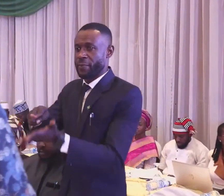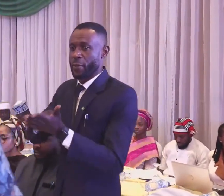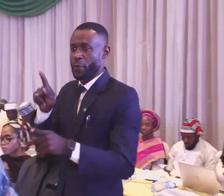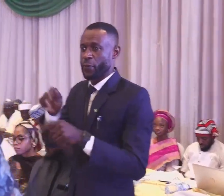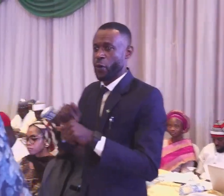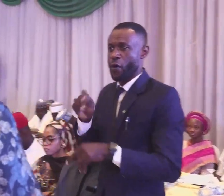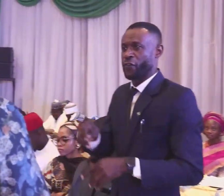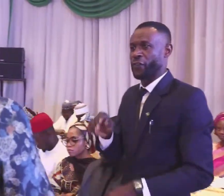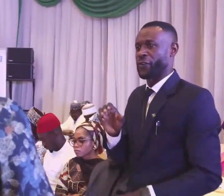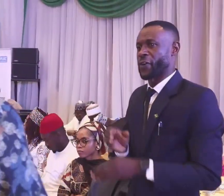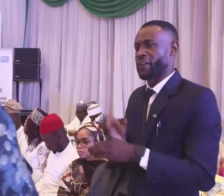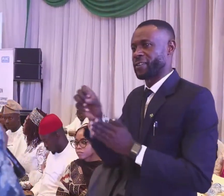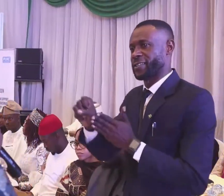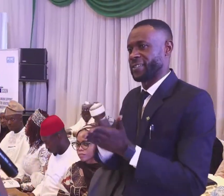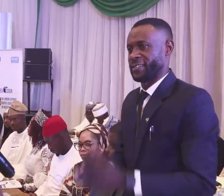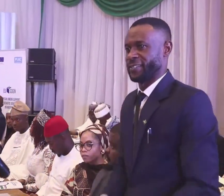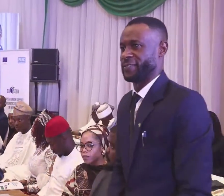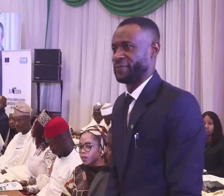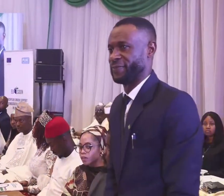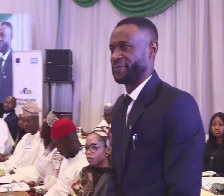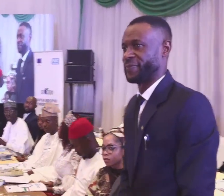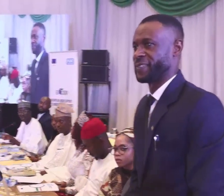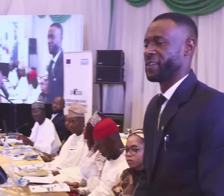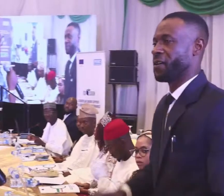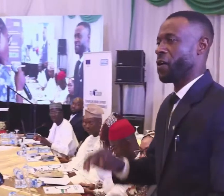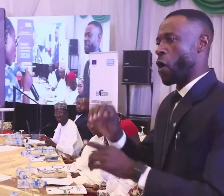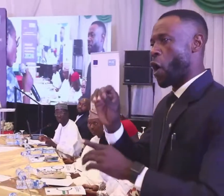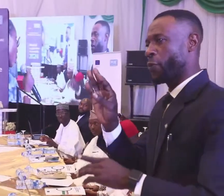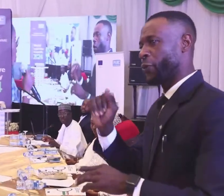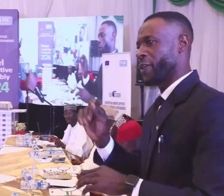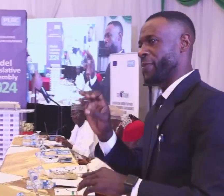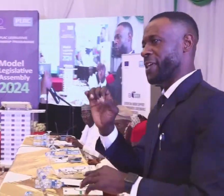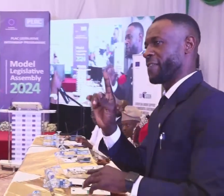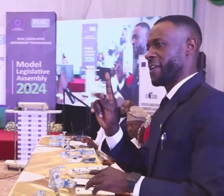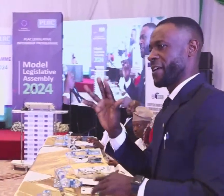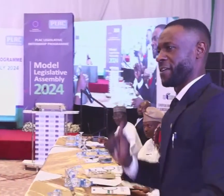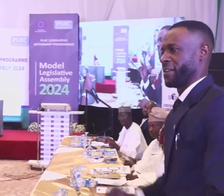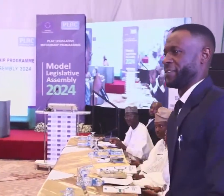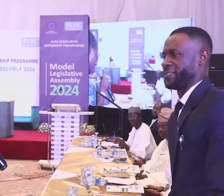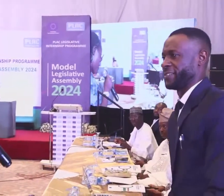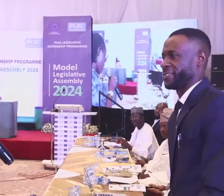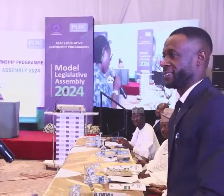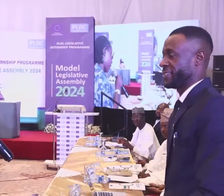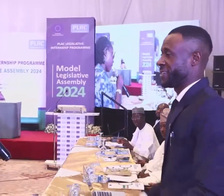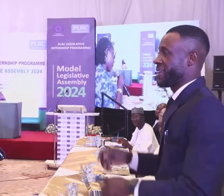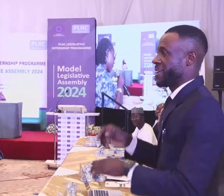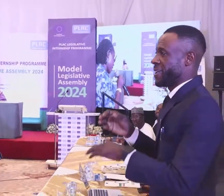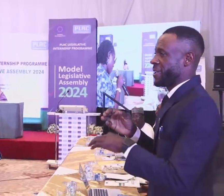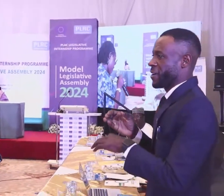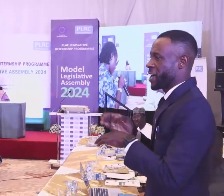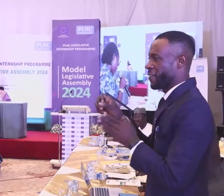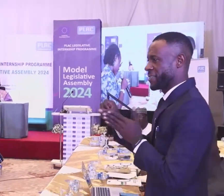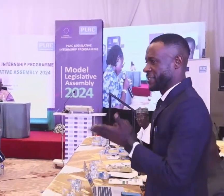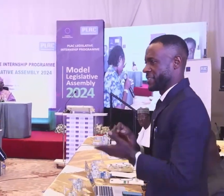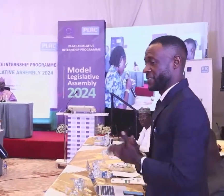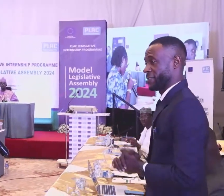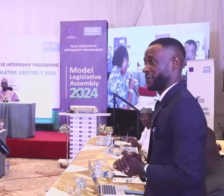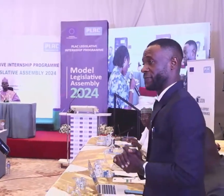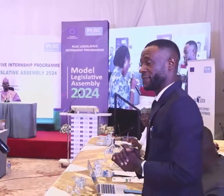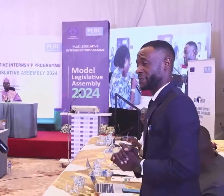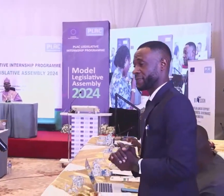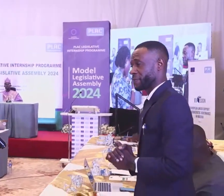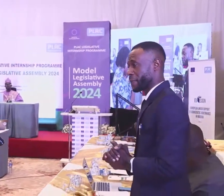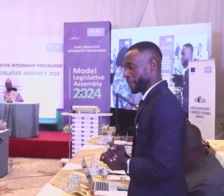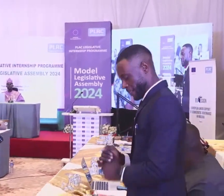I represent the good people of Obudu, Bekara, and